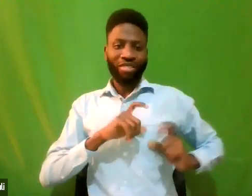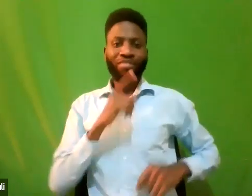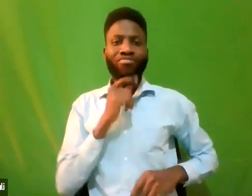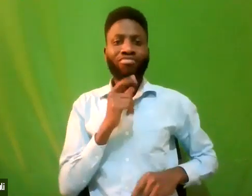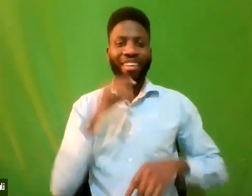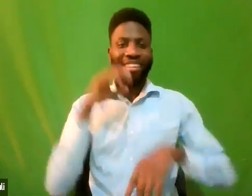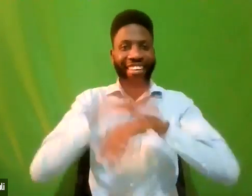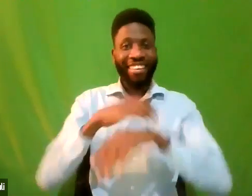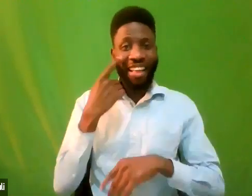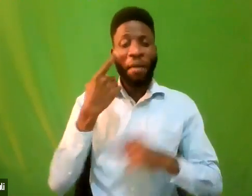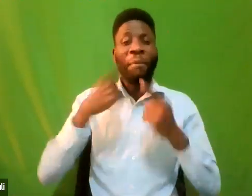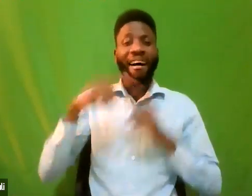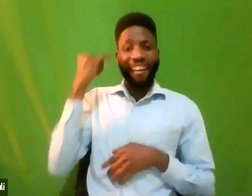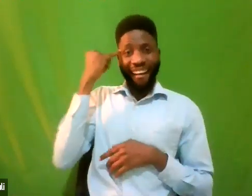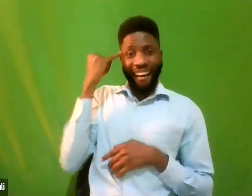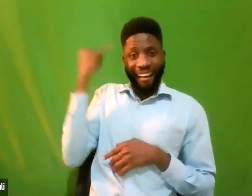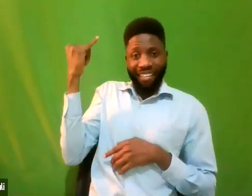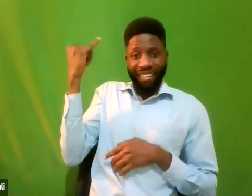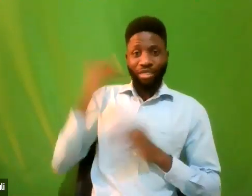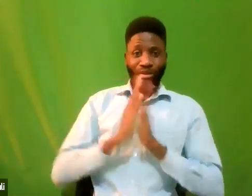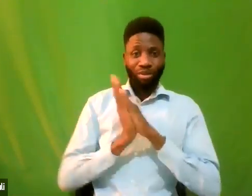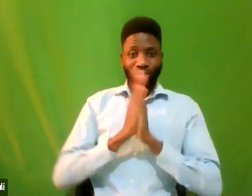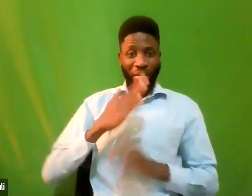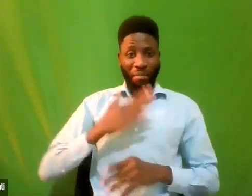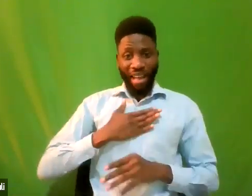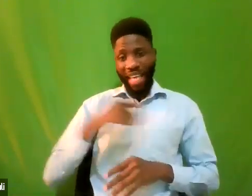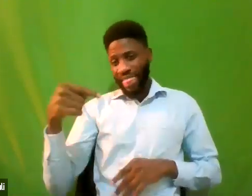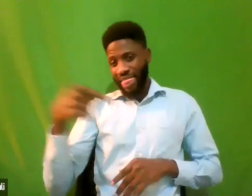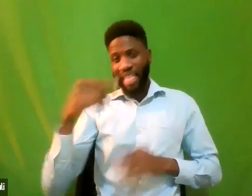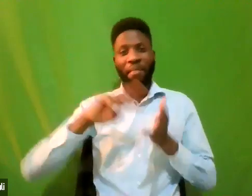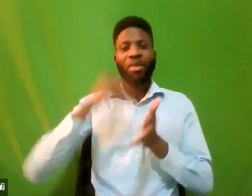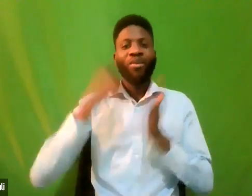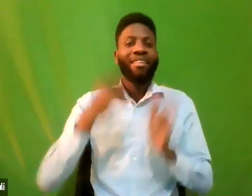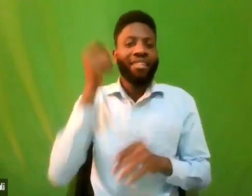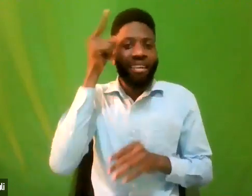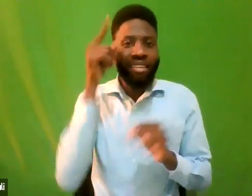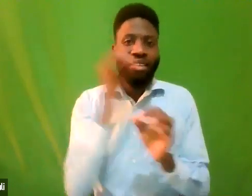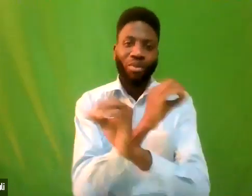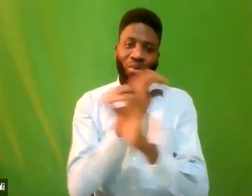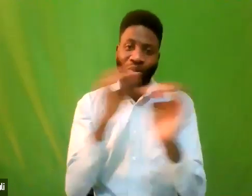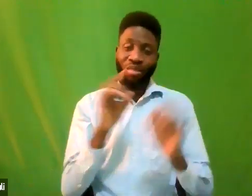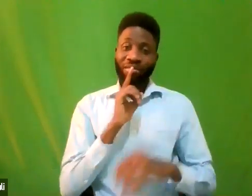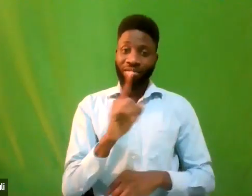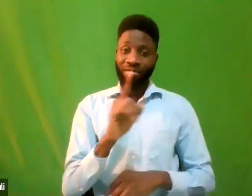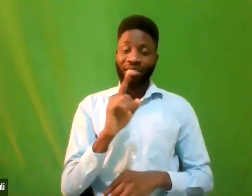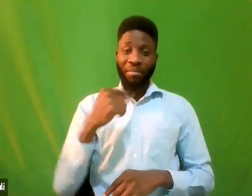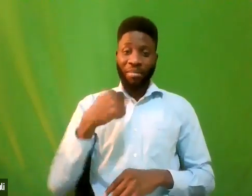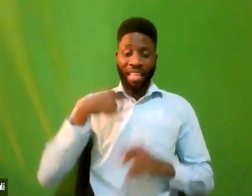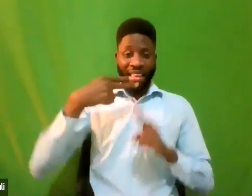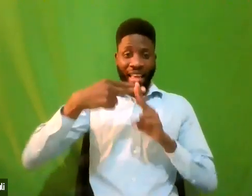idea behind the narrative that I gave. So I already branded my name. I already